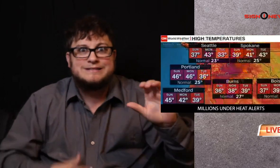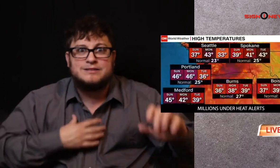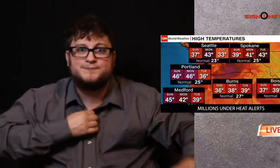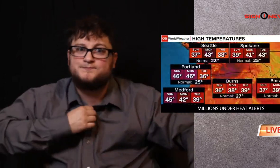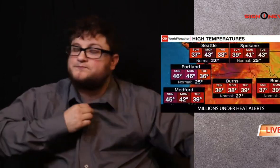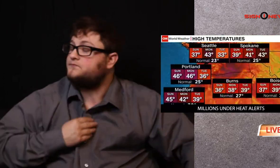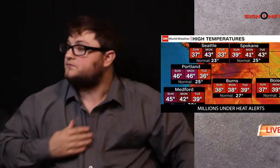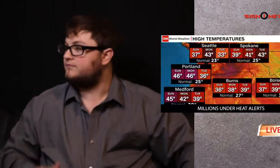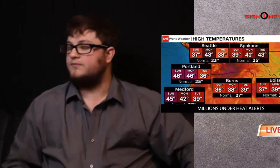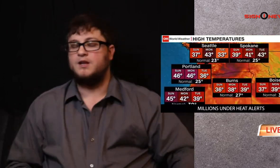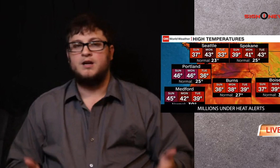conditioning.